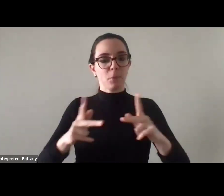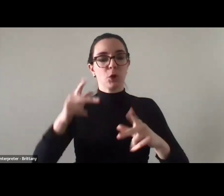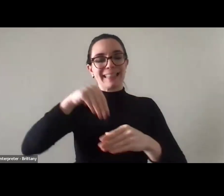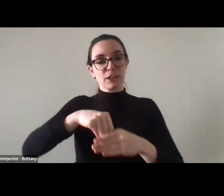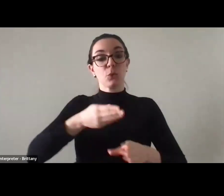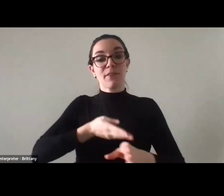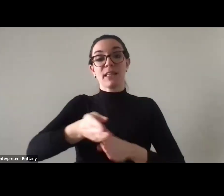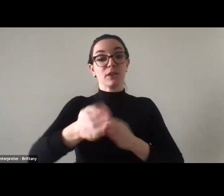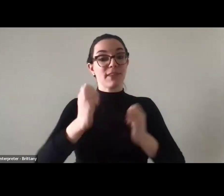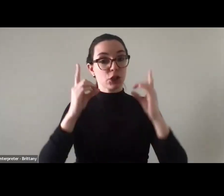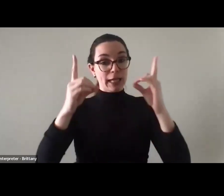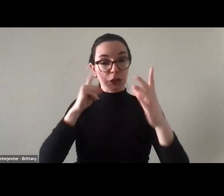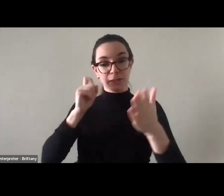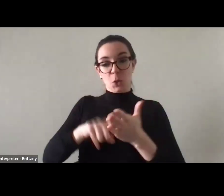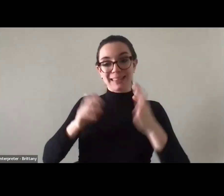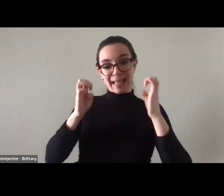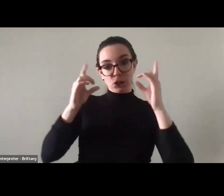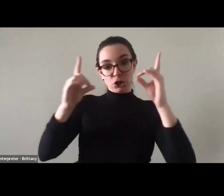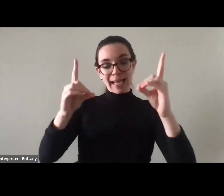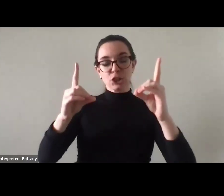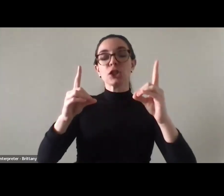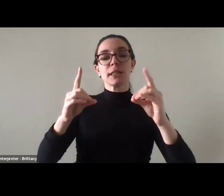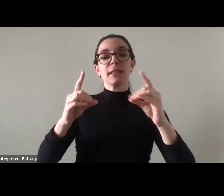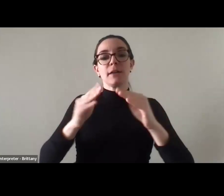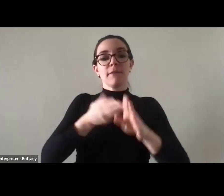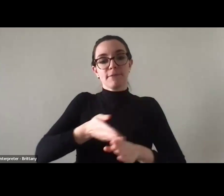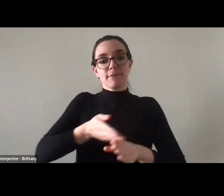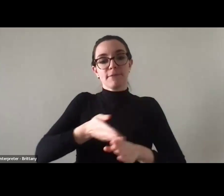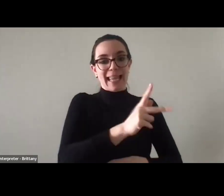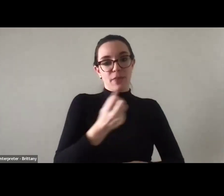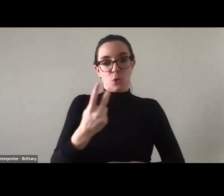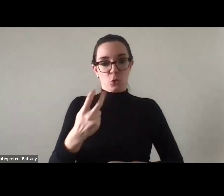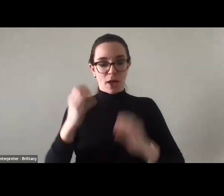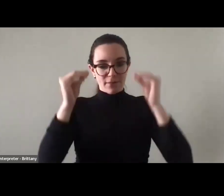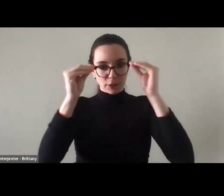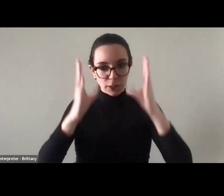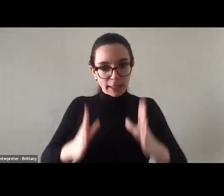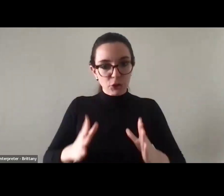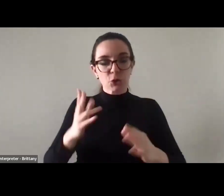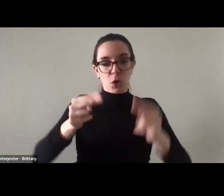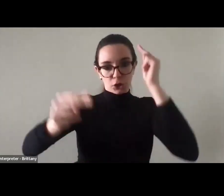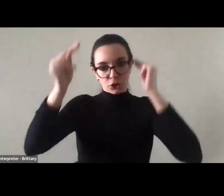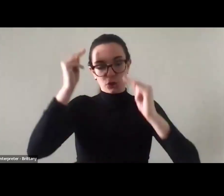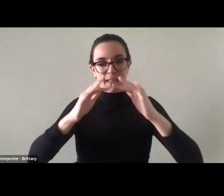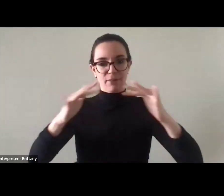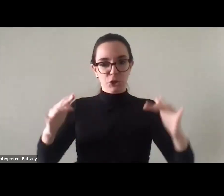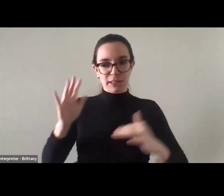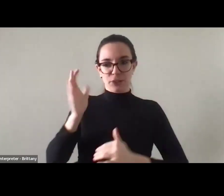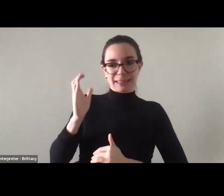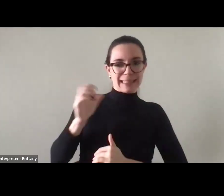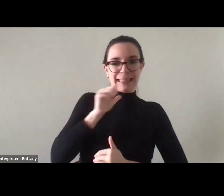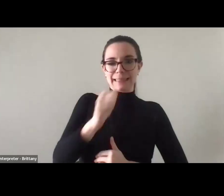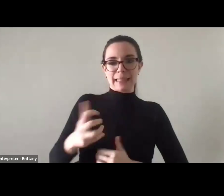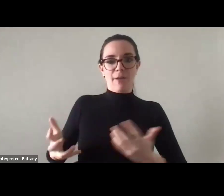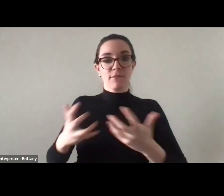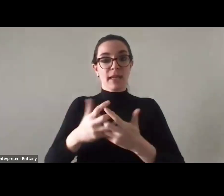I've noticed that the education field, K through 12 educators who are neurodivergent, often are seen as unfit, yet ADA